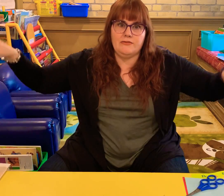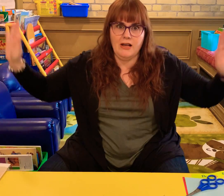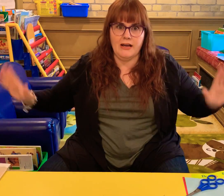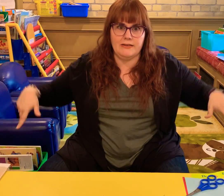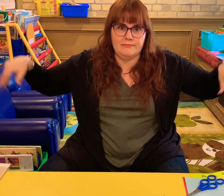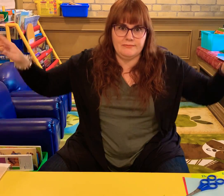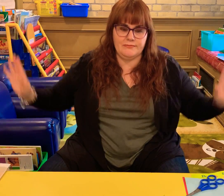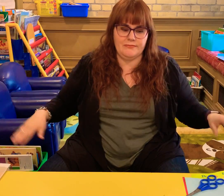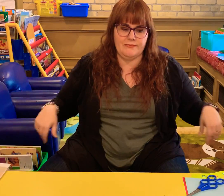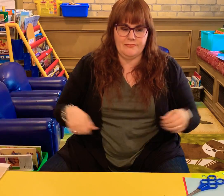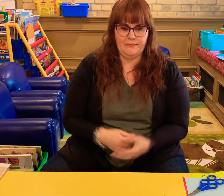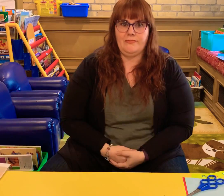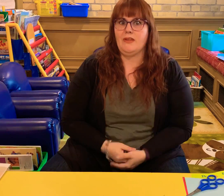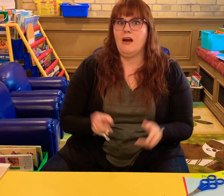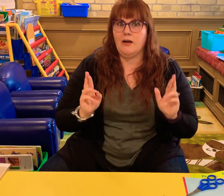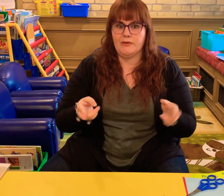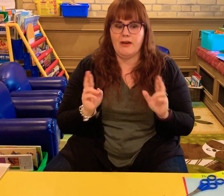fly are you ready